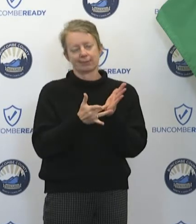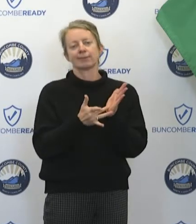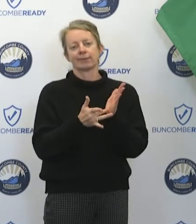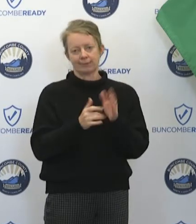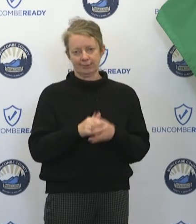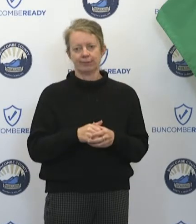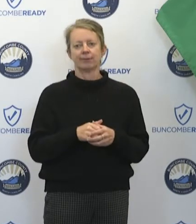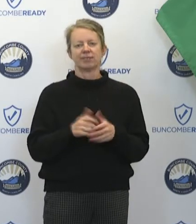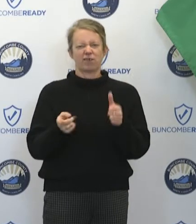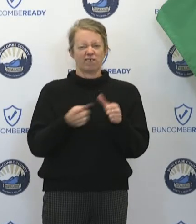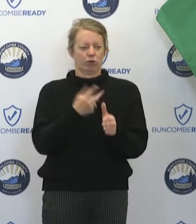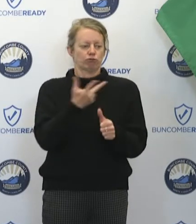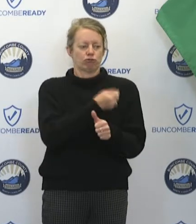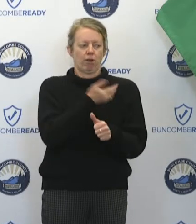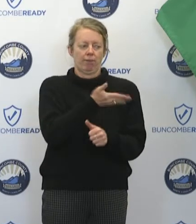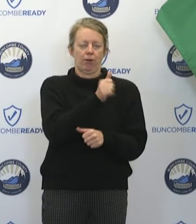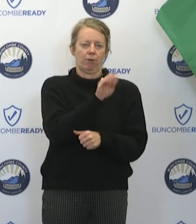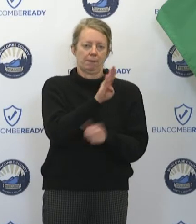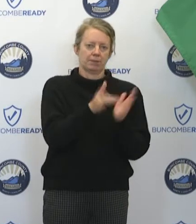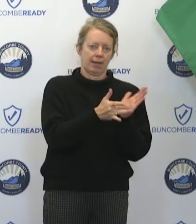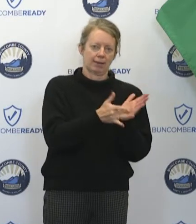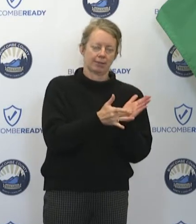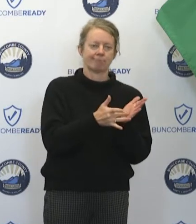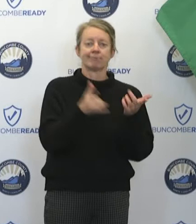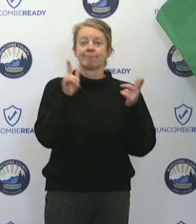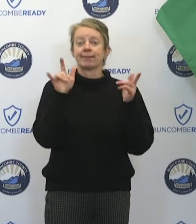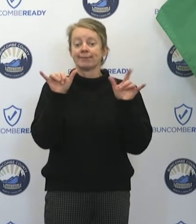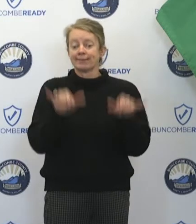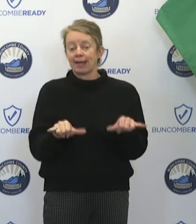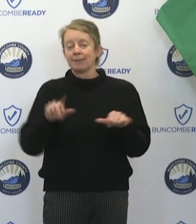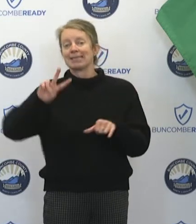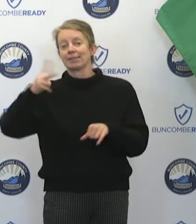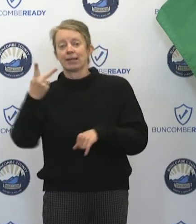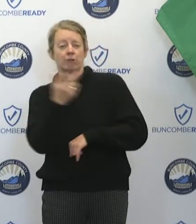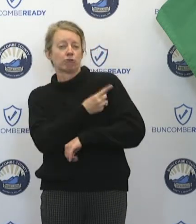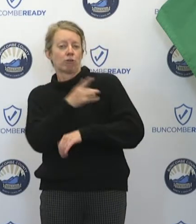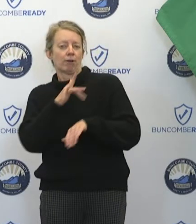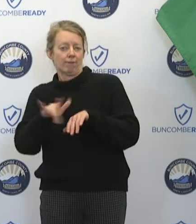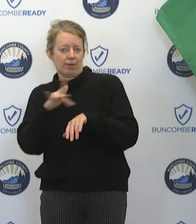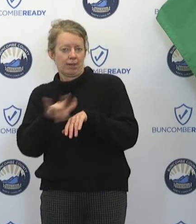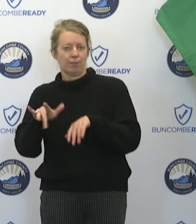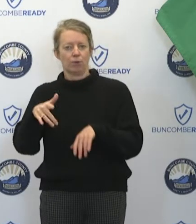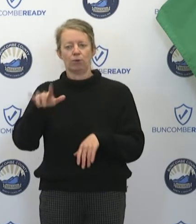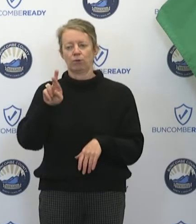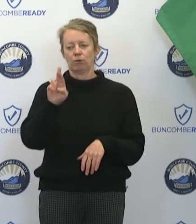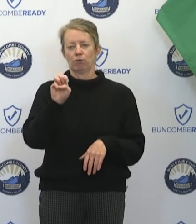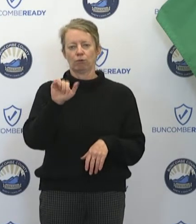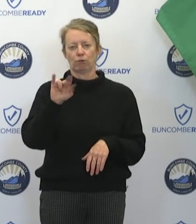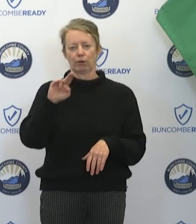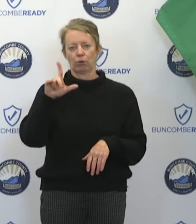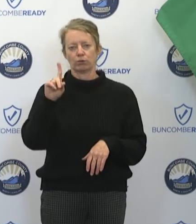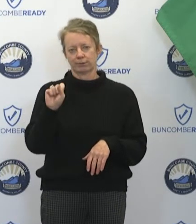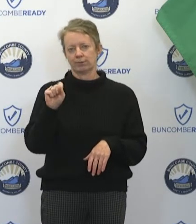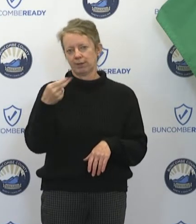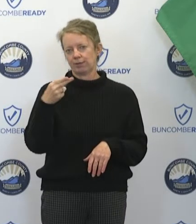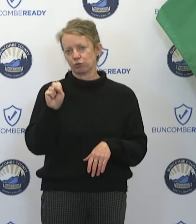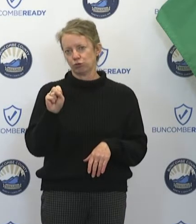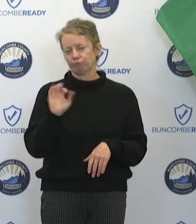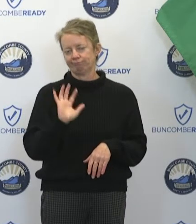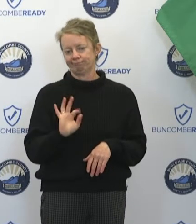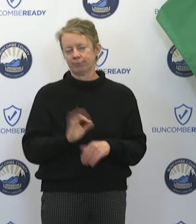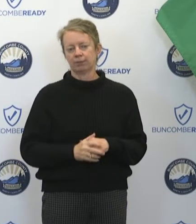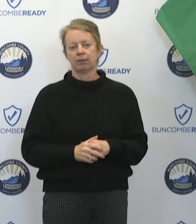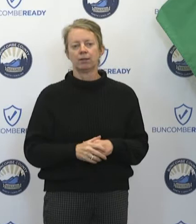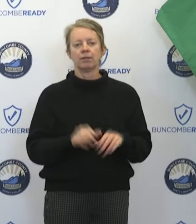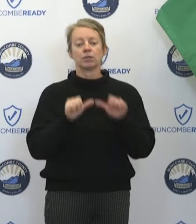first dose allocation. Additionally, we continue to provide second doses at Reynolds High School. We continue to